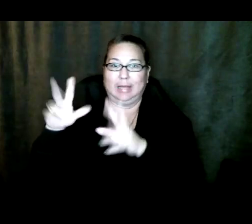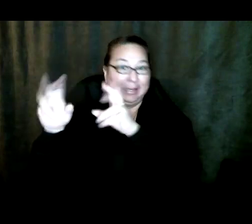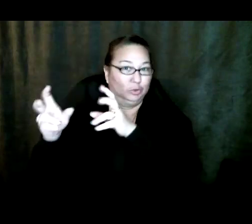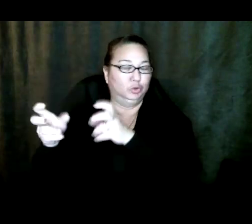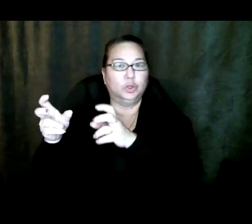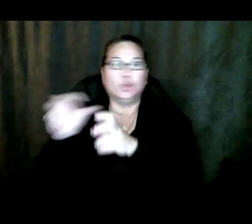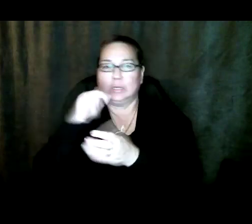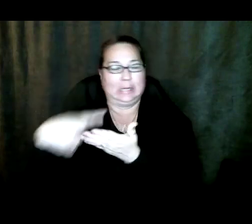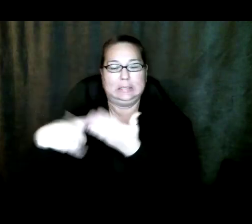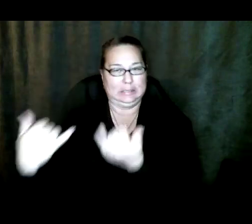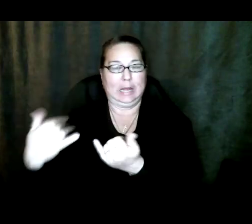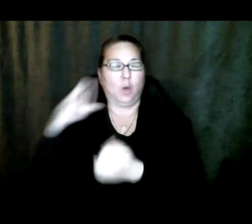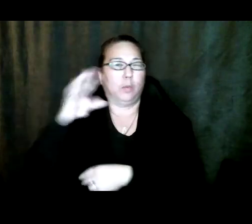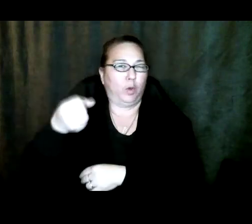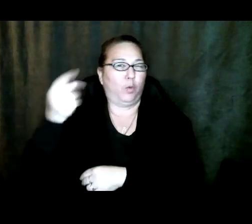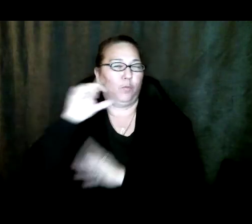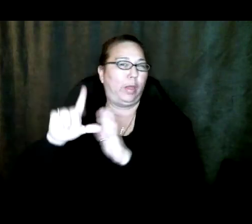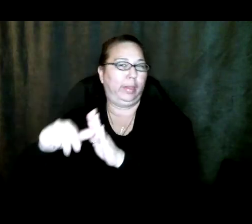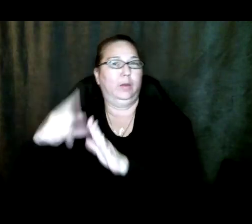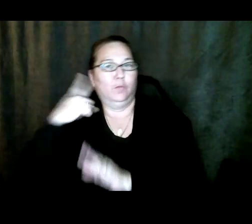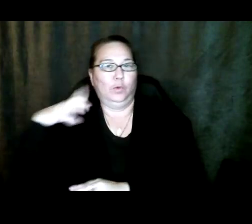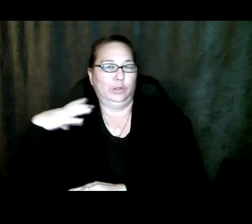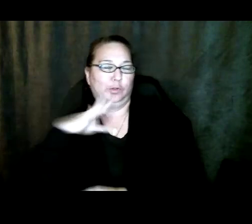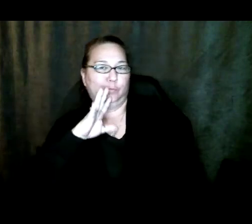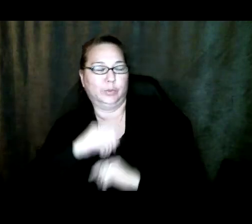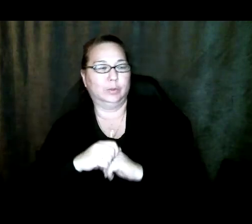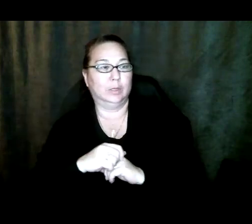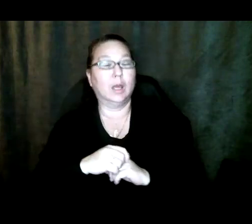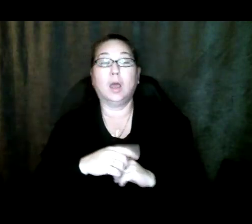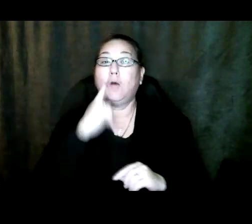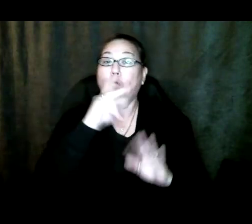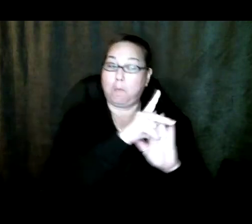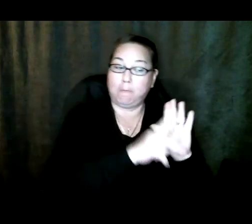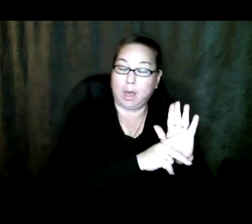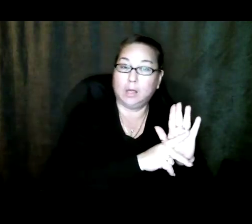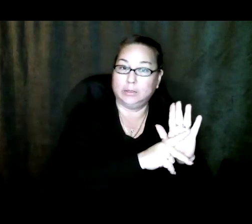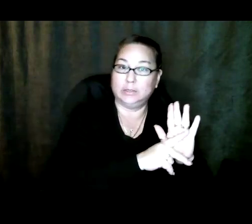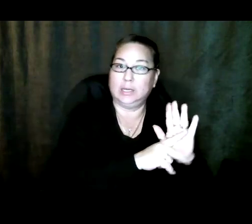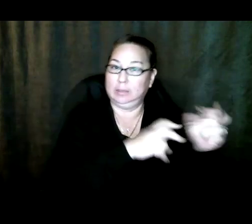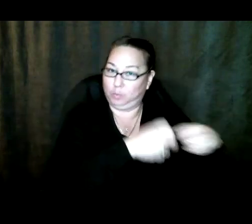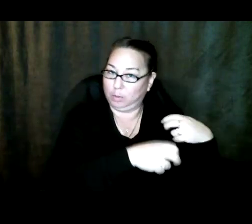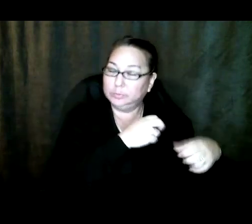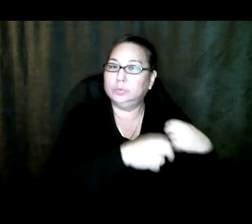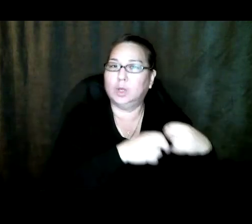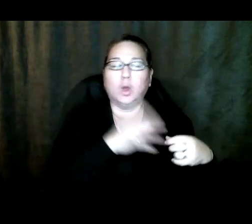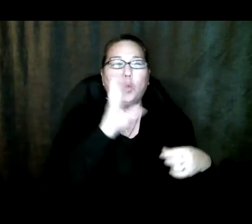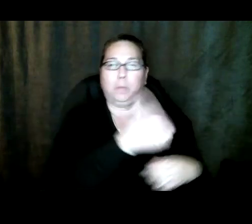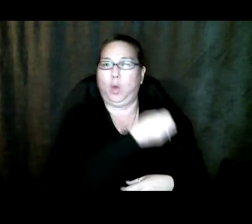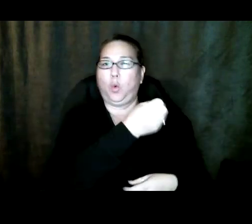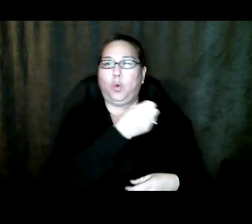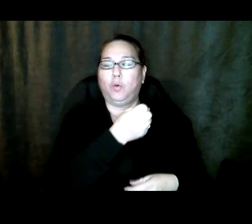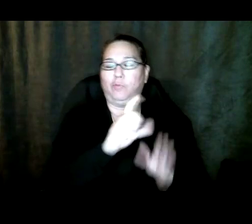response. Questions on specific policy matters are not answered at this time, but may be the subject of later discussion by the